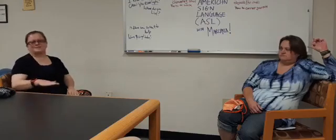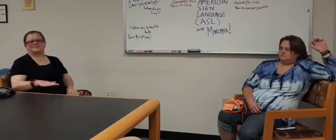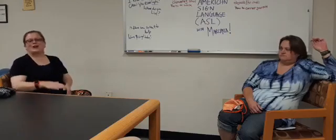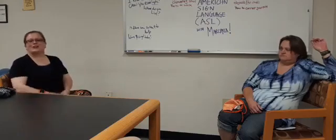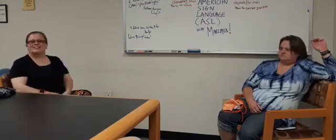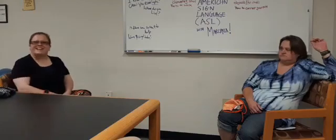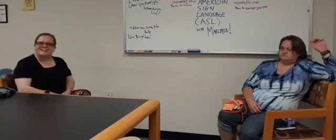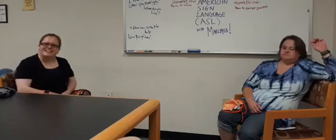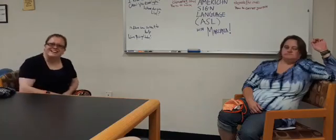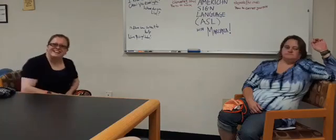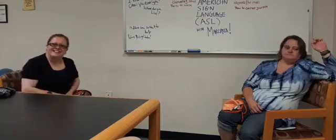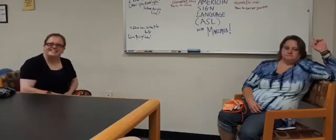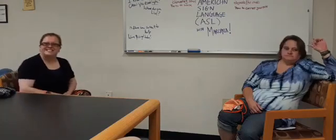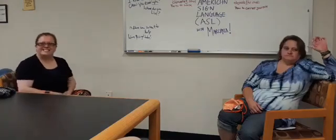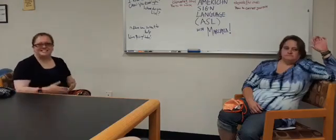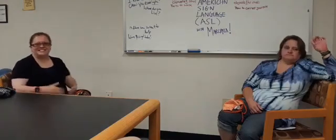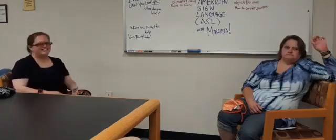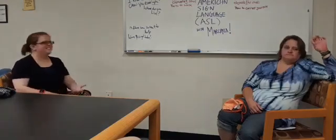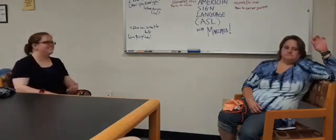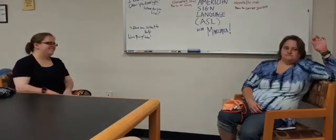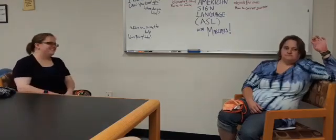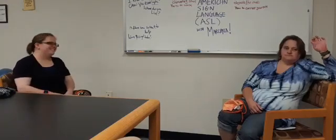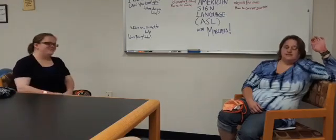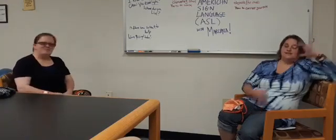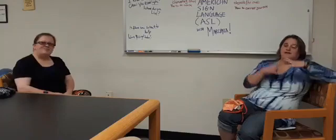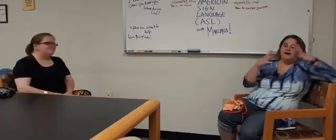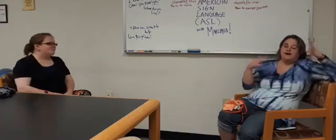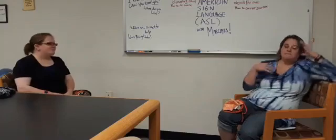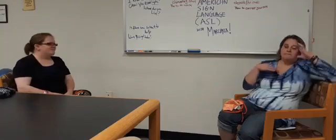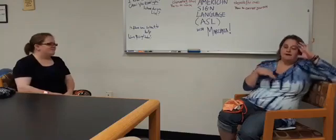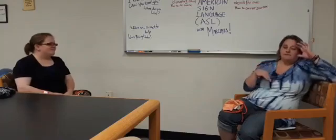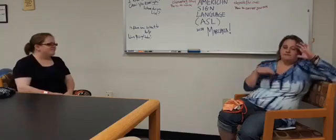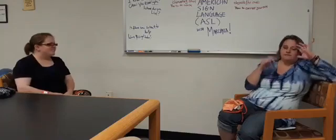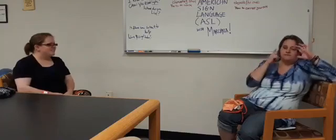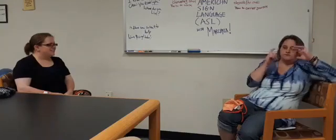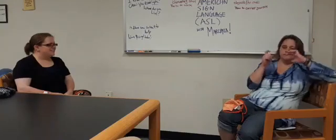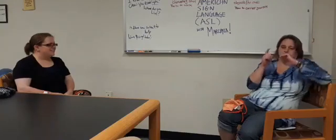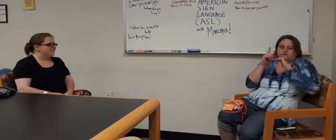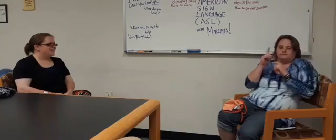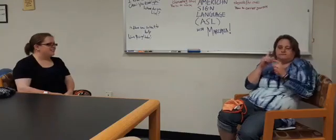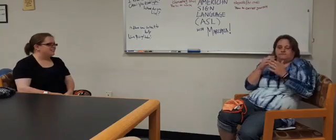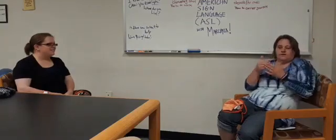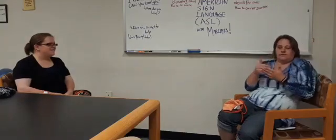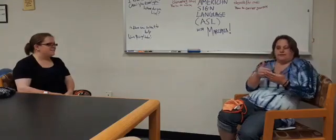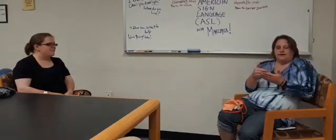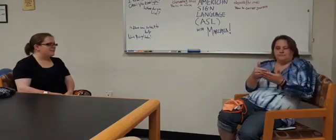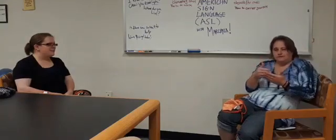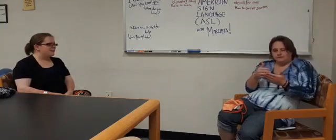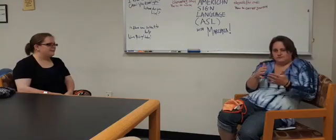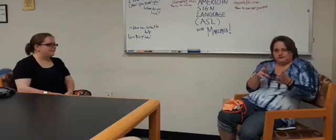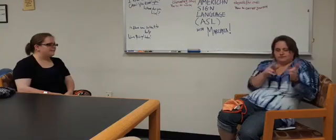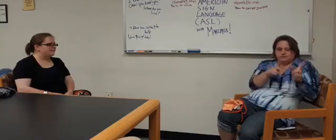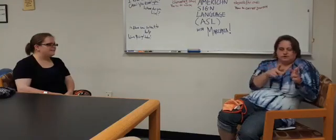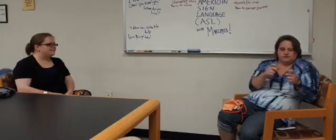young. Right. It's a lot of benefit for the baby in a perfect time